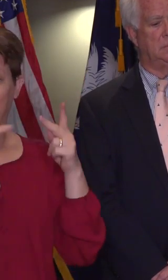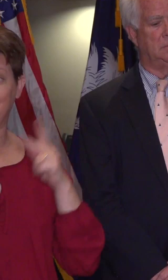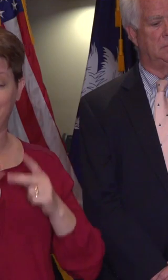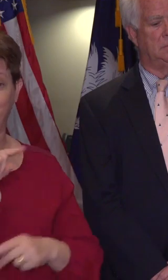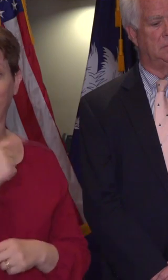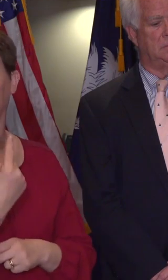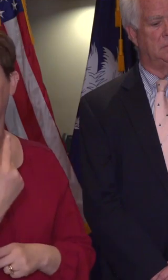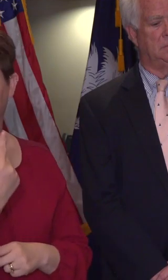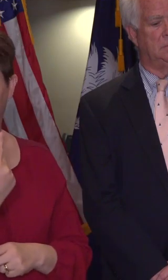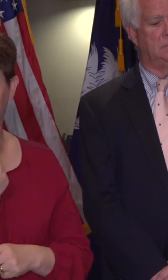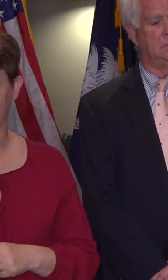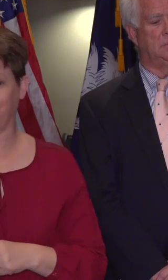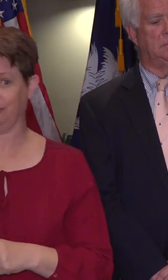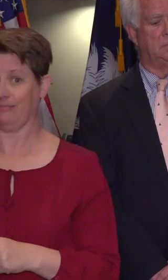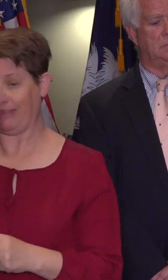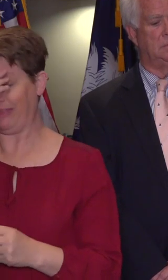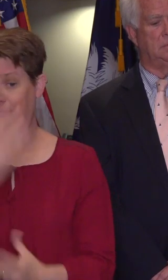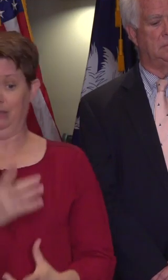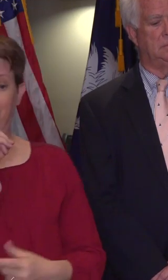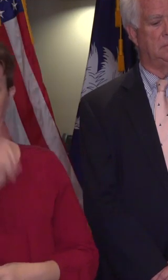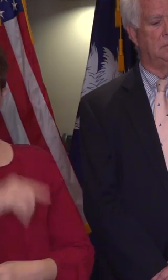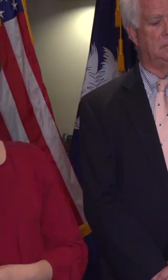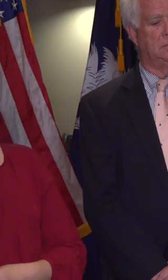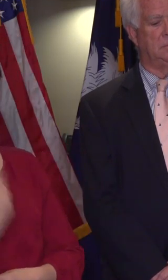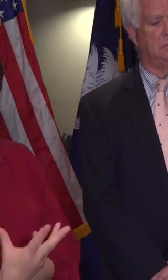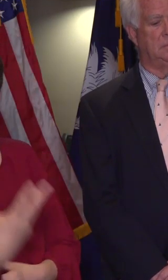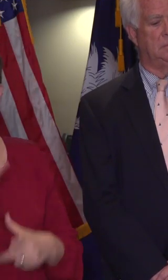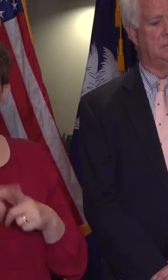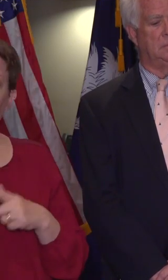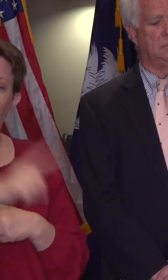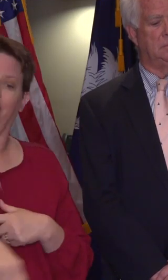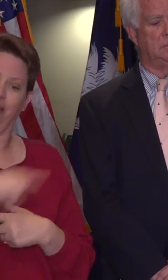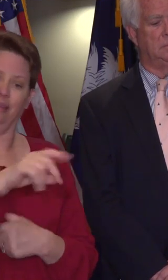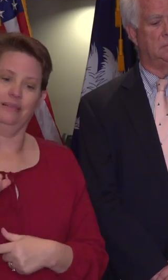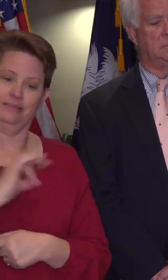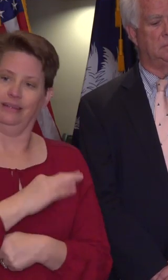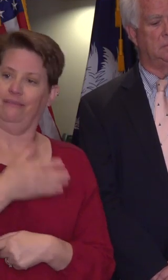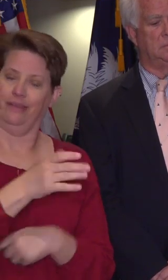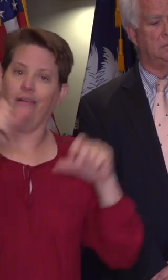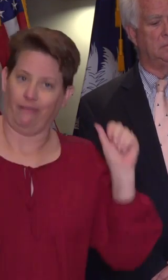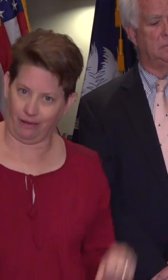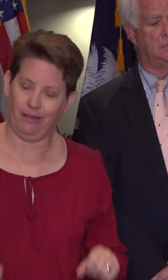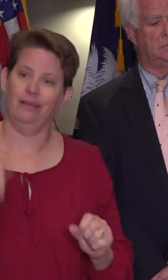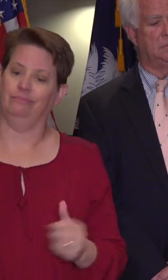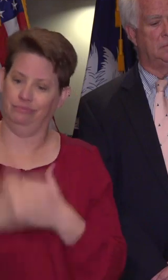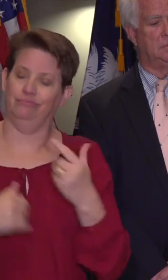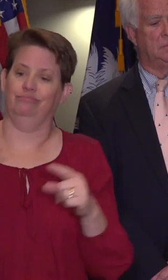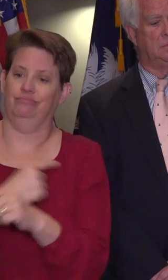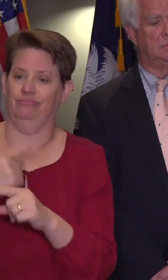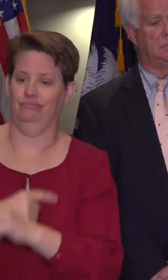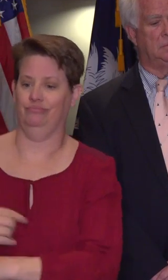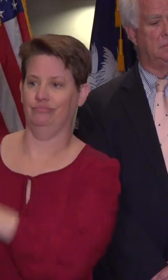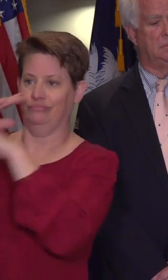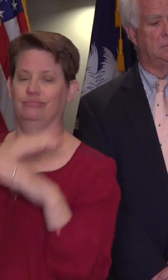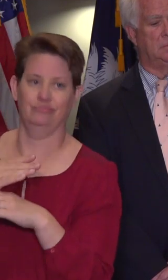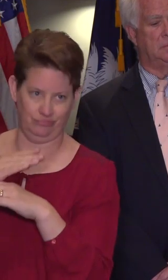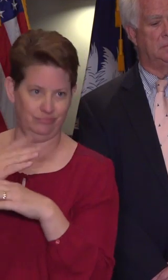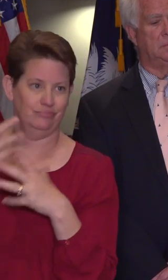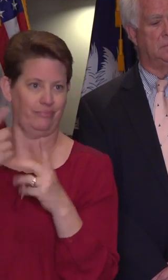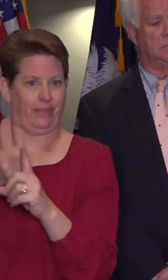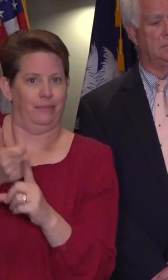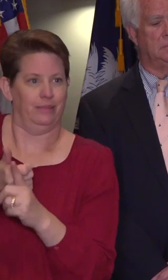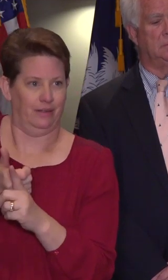that they have that suspicion so that healthcare facilities can take appropriate measures to prevent unrecognized exposure or